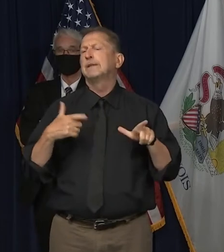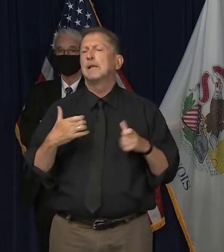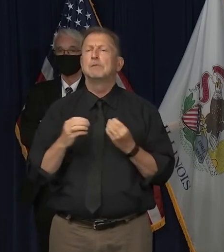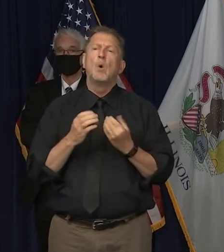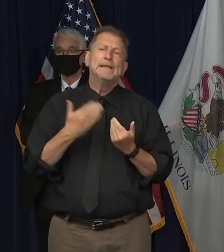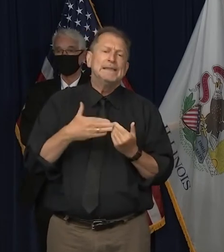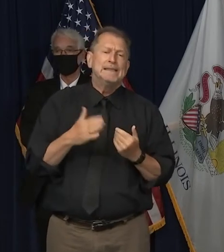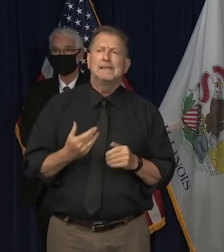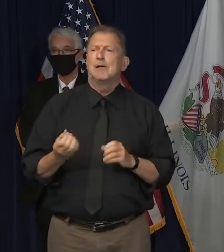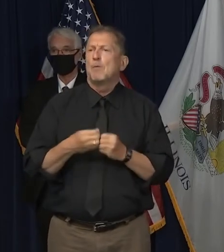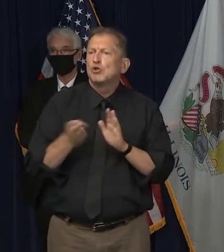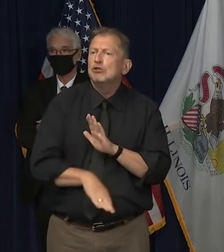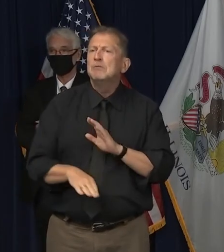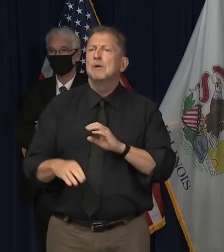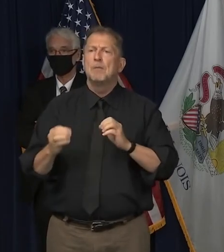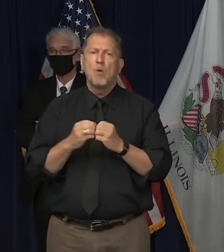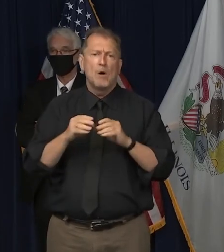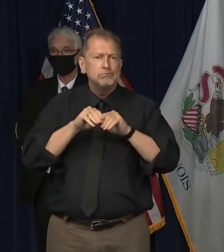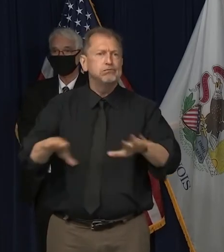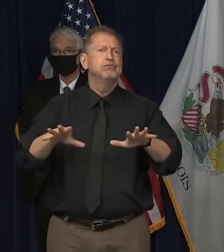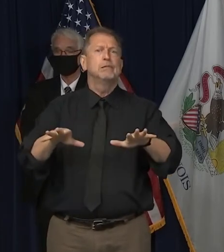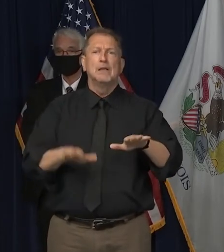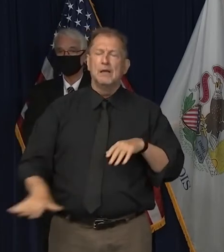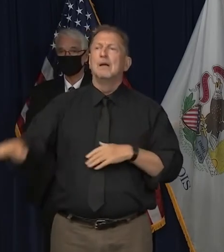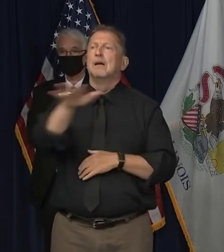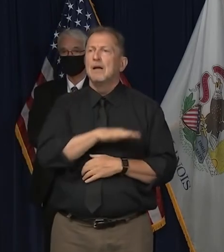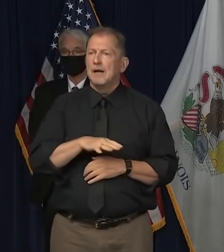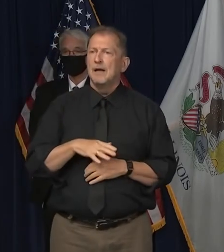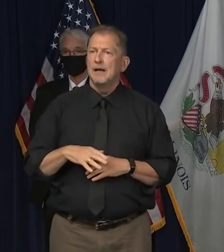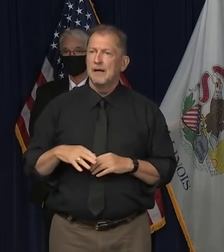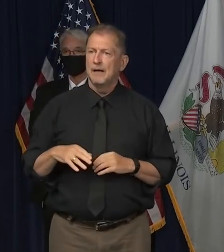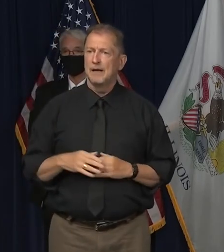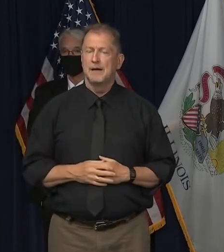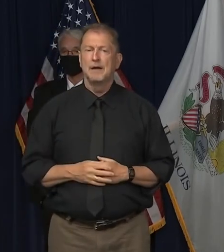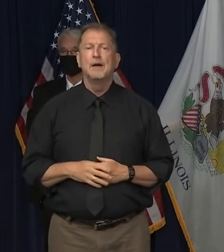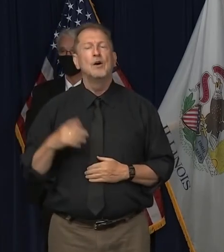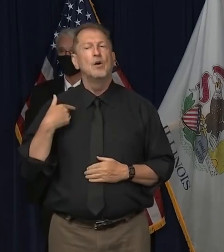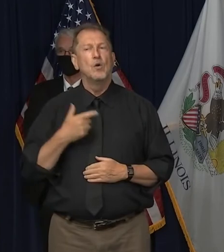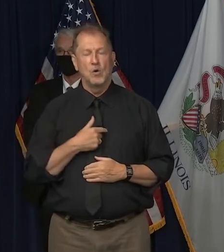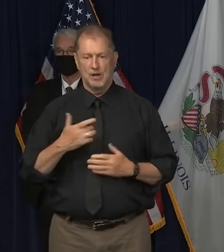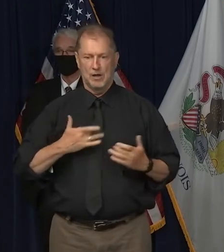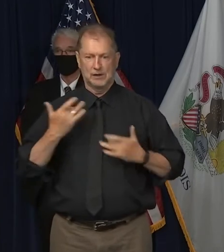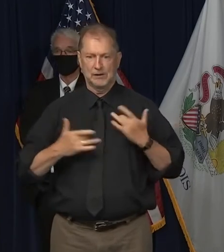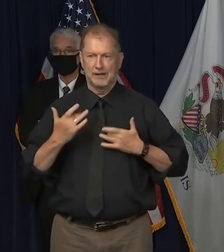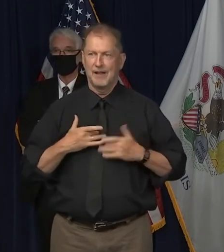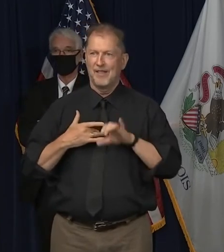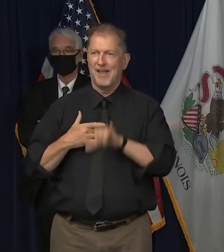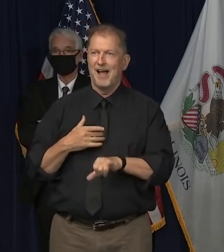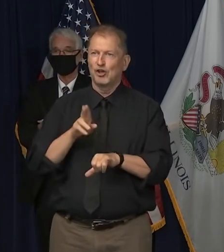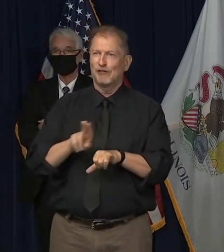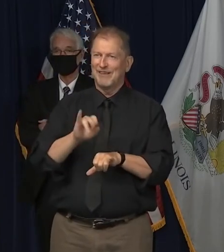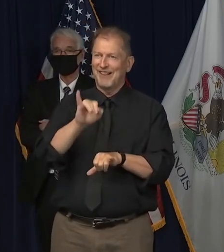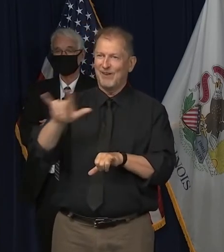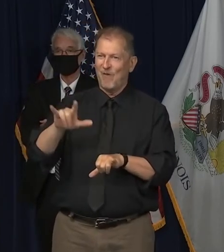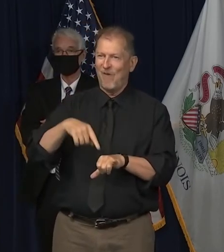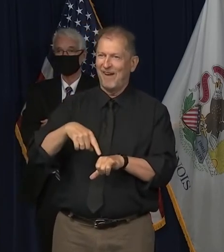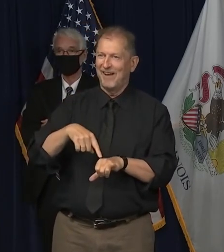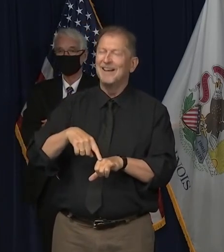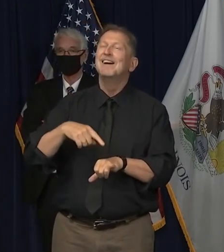rapidly in ways that are also more affordable. We are proud to be the university that is home